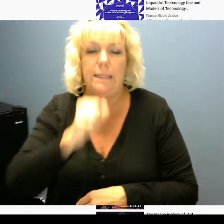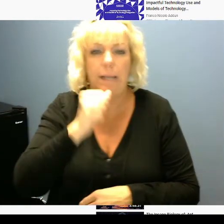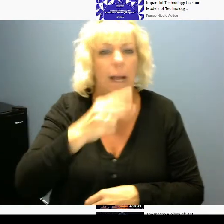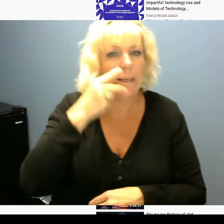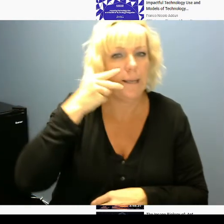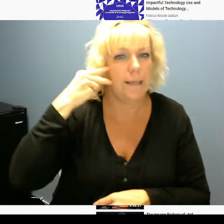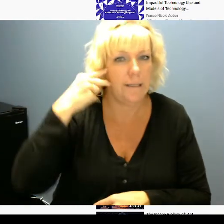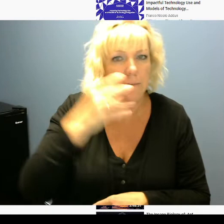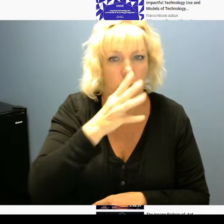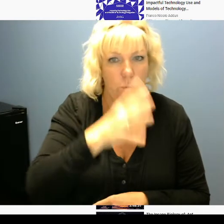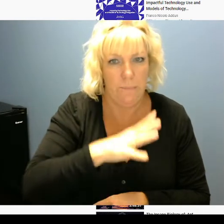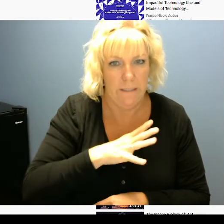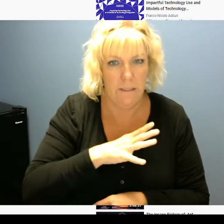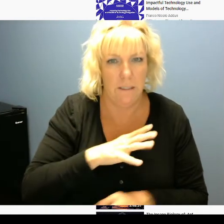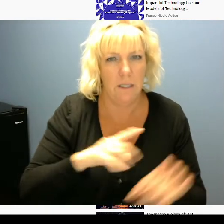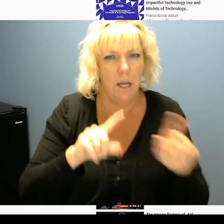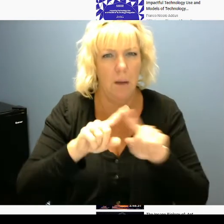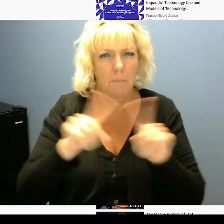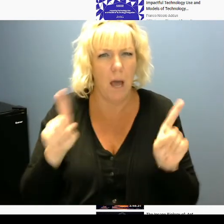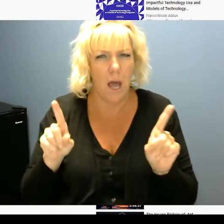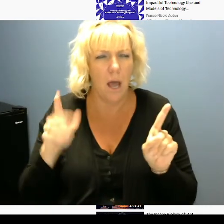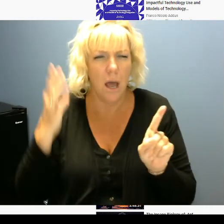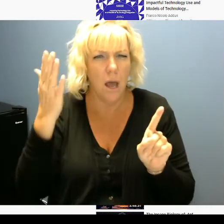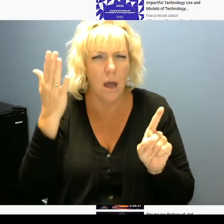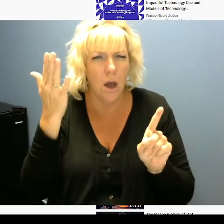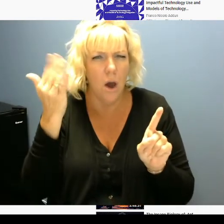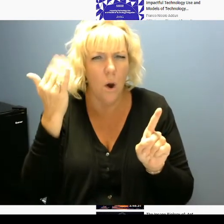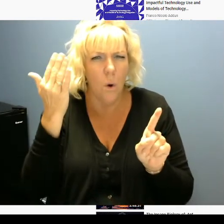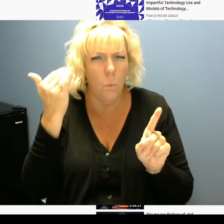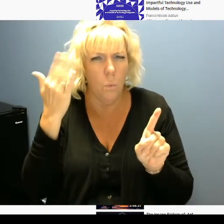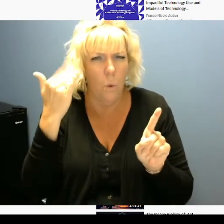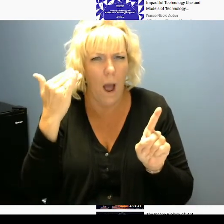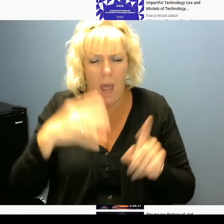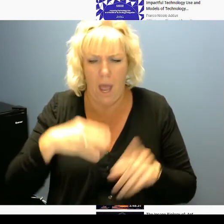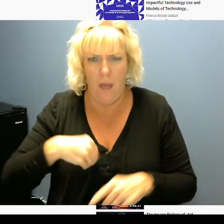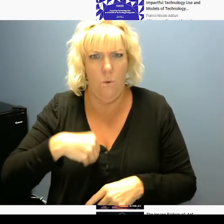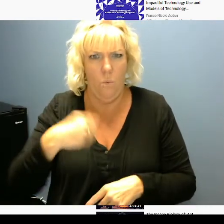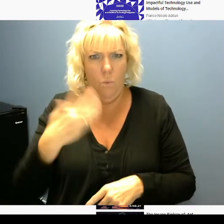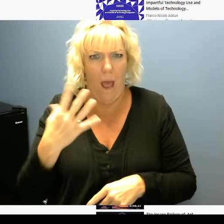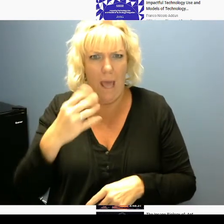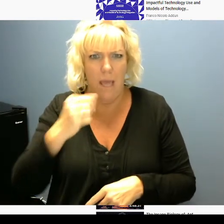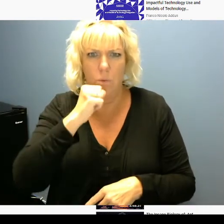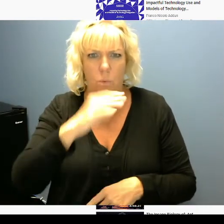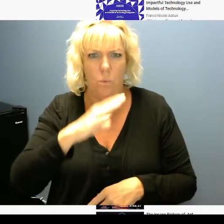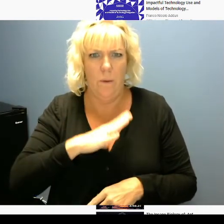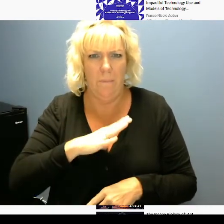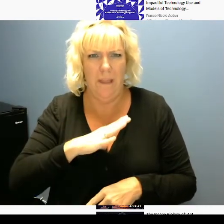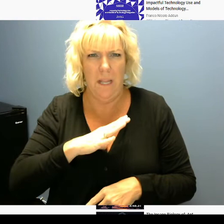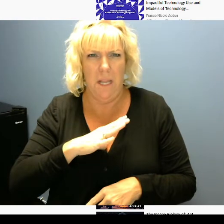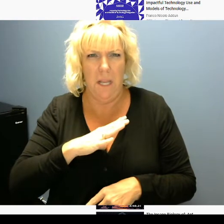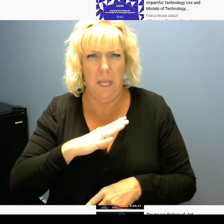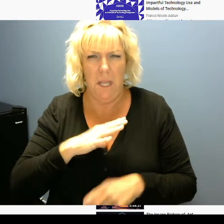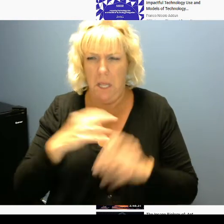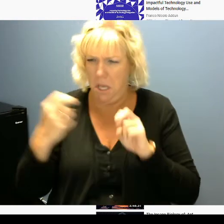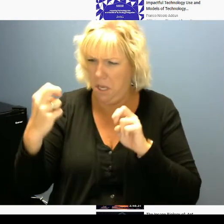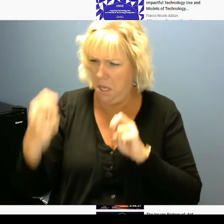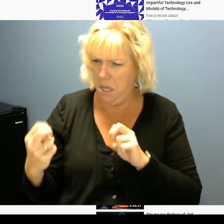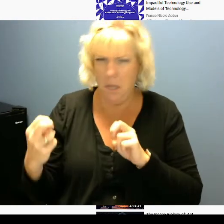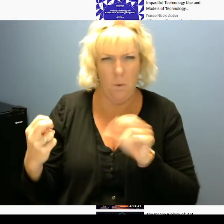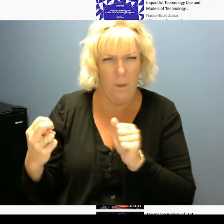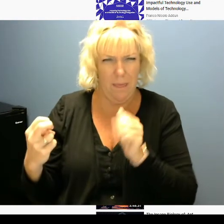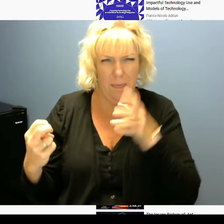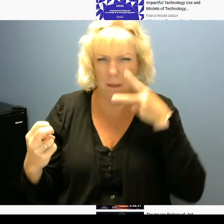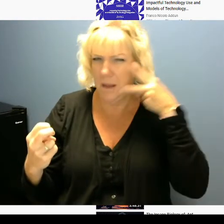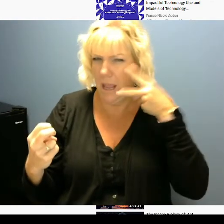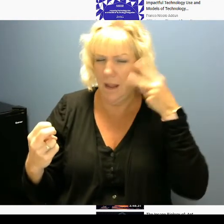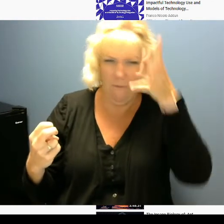think about there is, why are they drawing European women in the Americas? And this goes